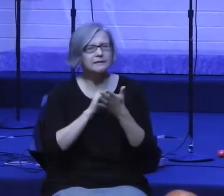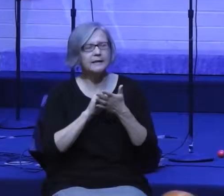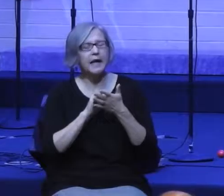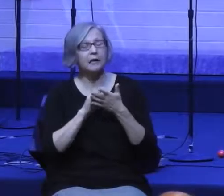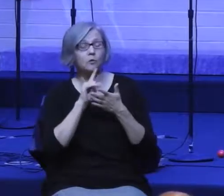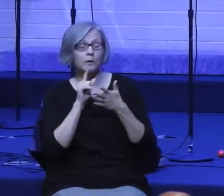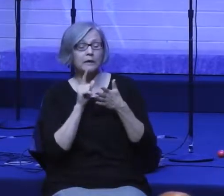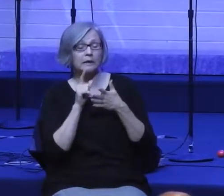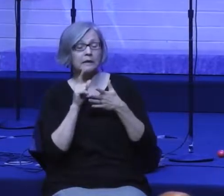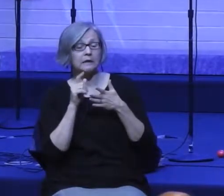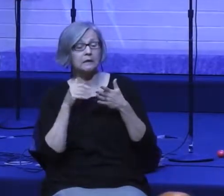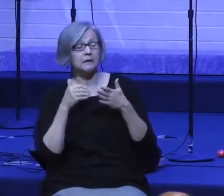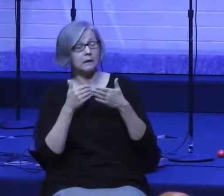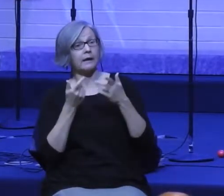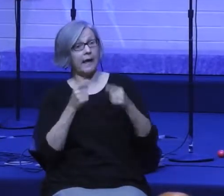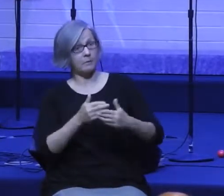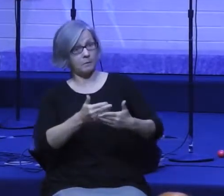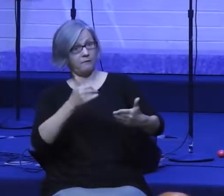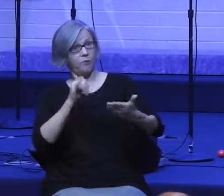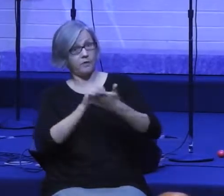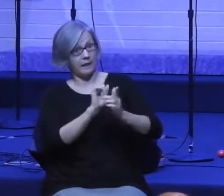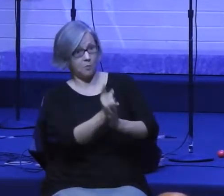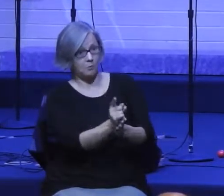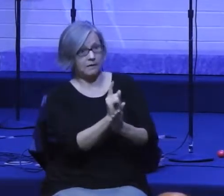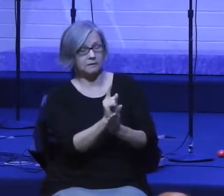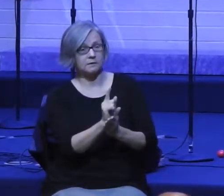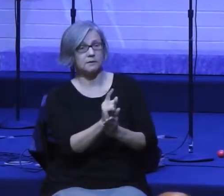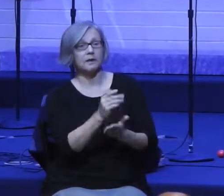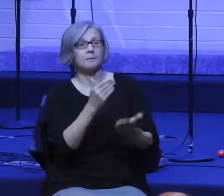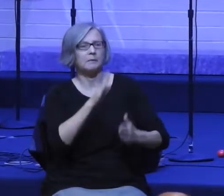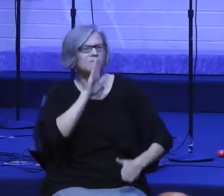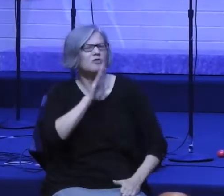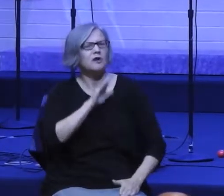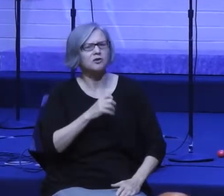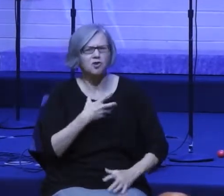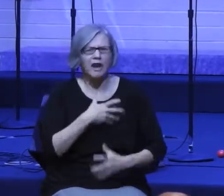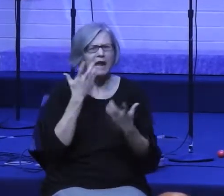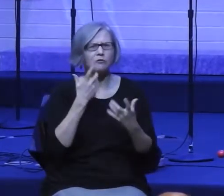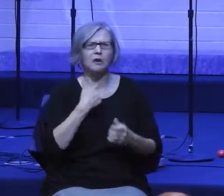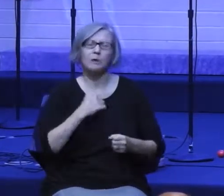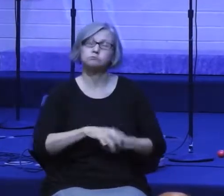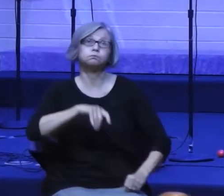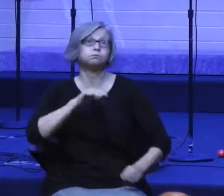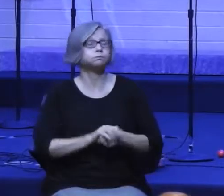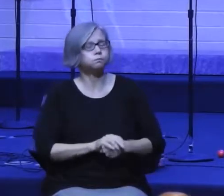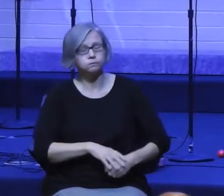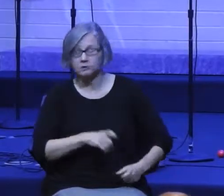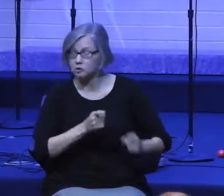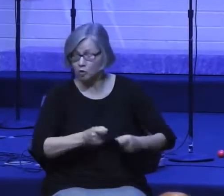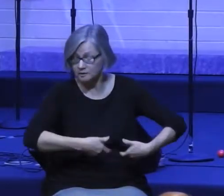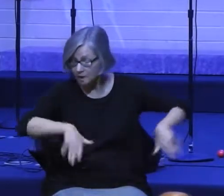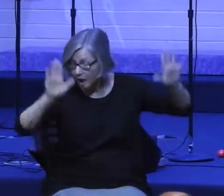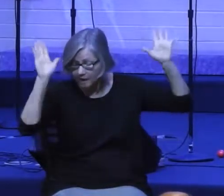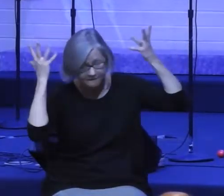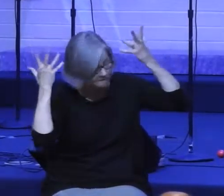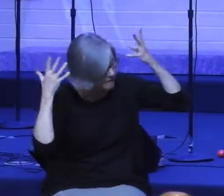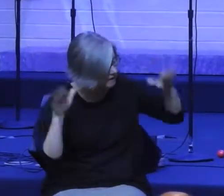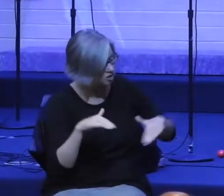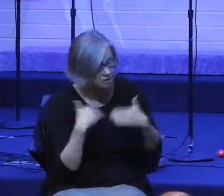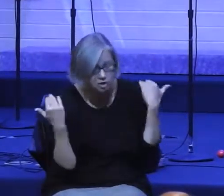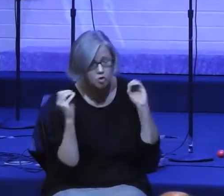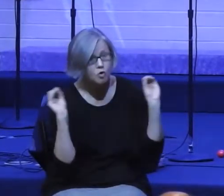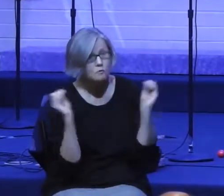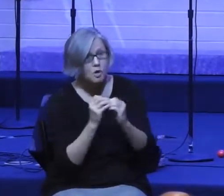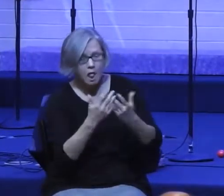that moment. It can happen because of frustration or anger. We just kind of lose it, and we lose control, and we say, I'm done with it. It can happen because of